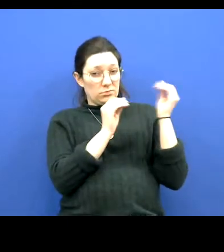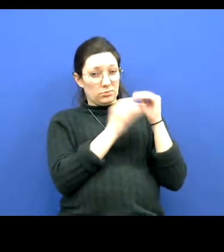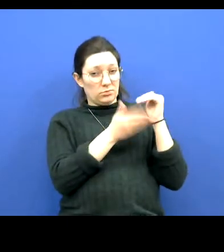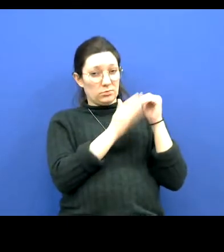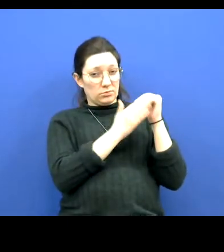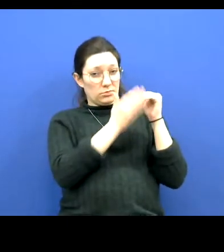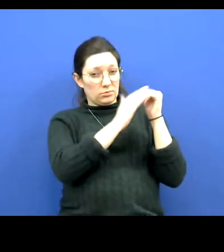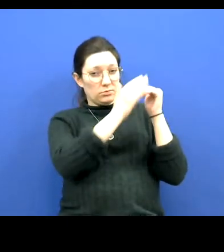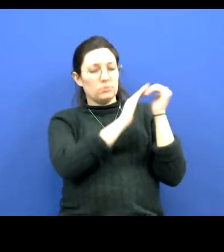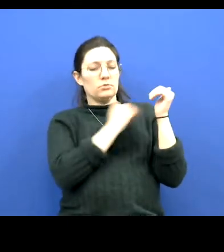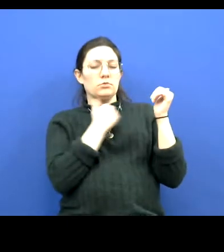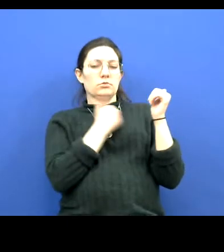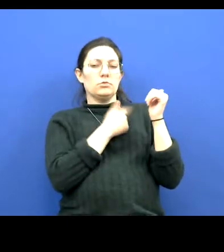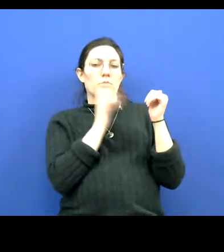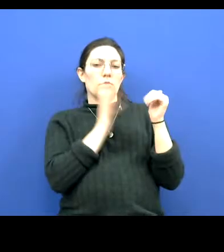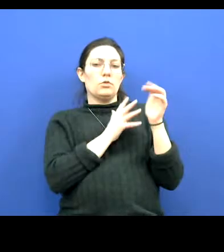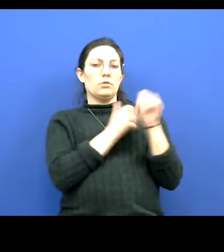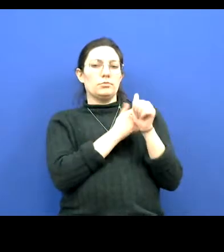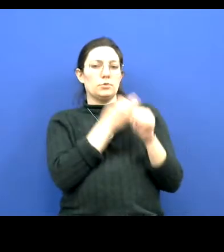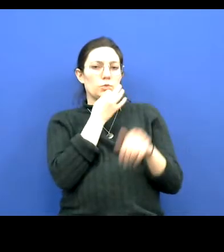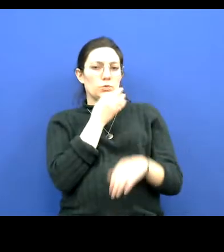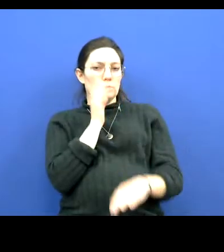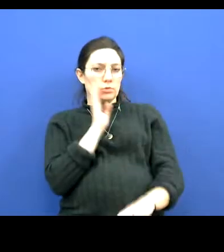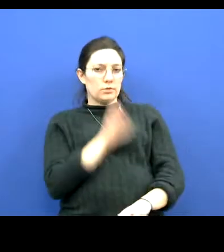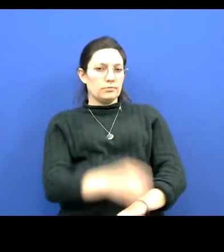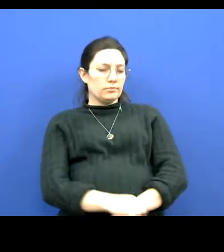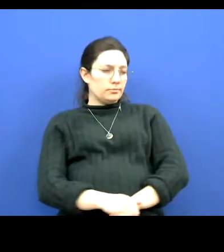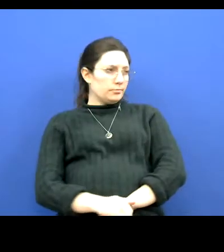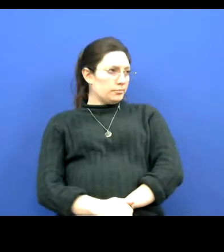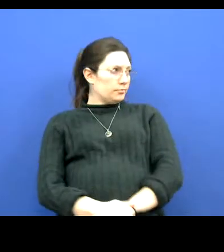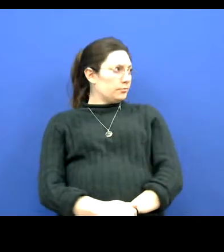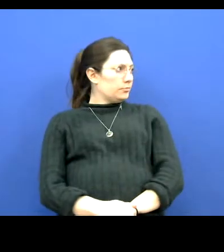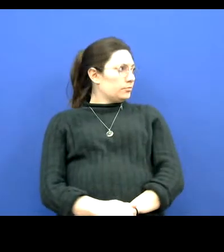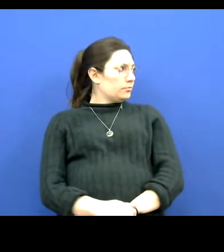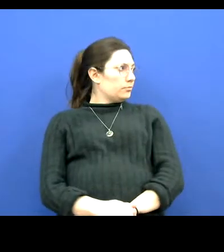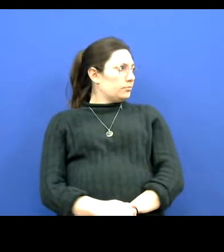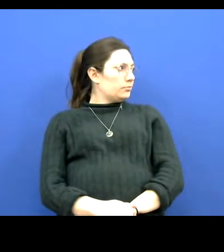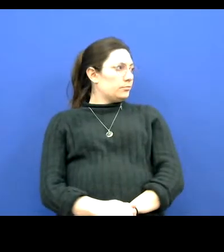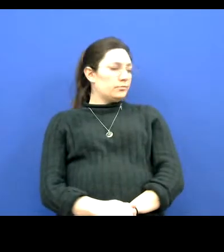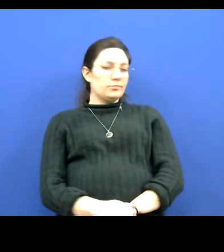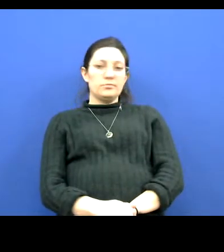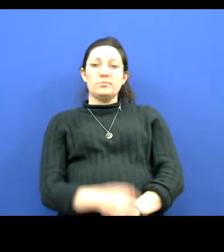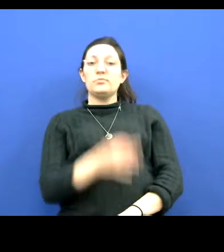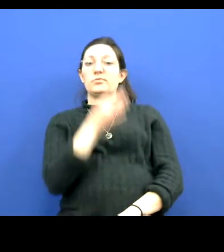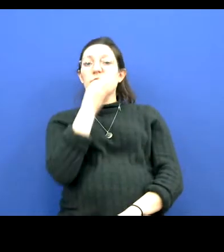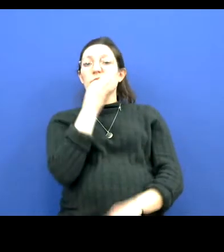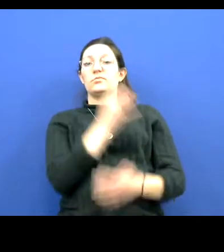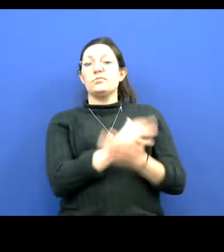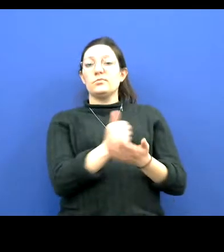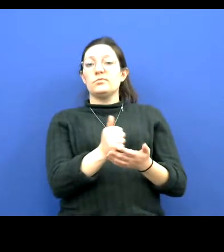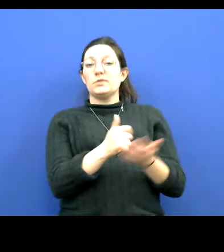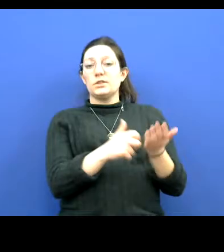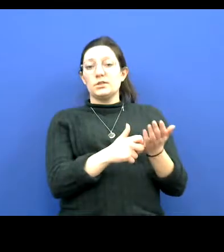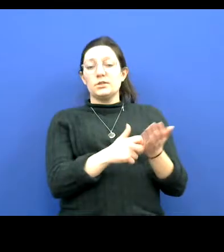we'll be updating our traffic tickets as well to correspond. We're almost out of tickets, so